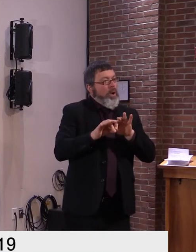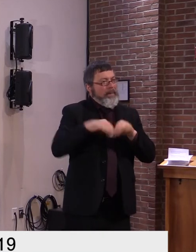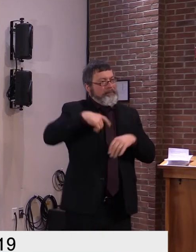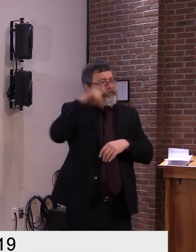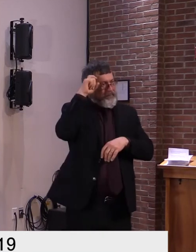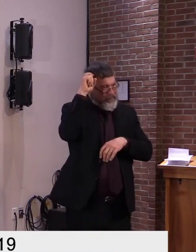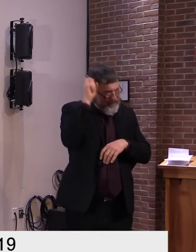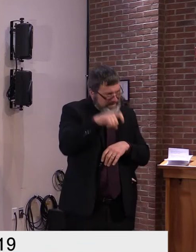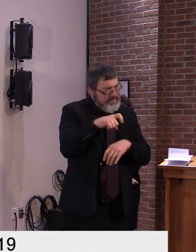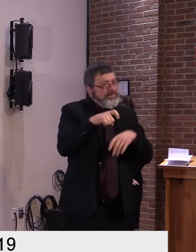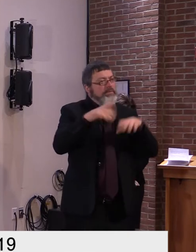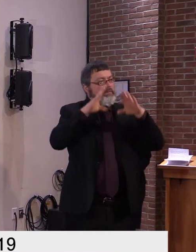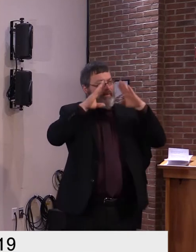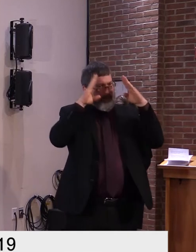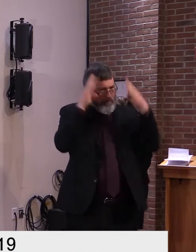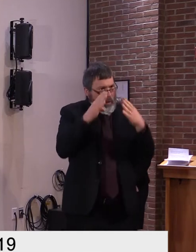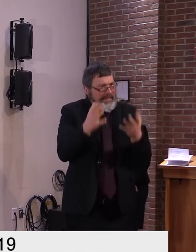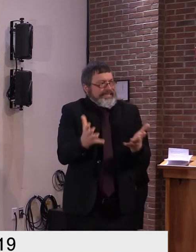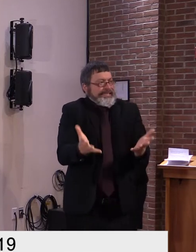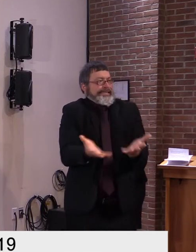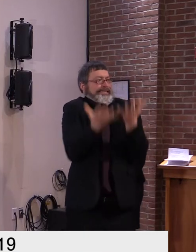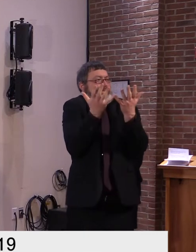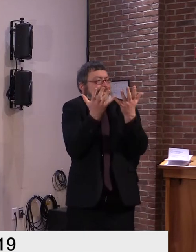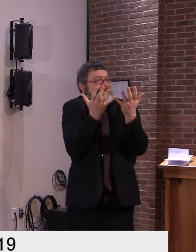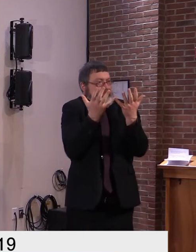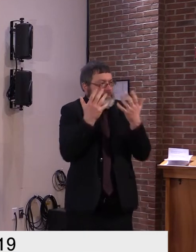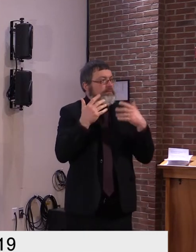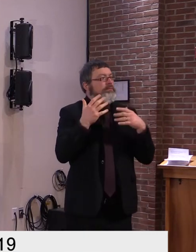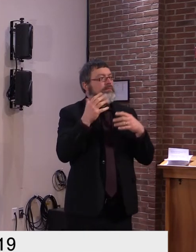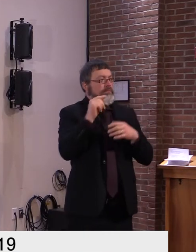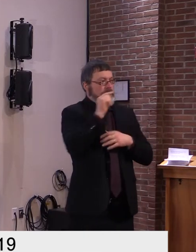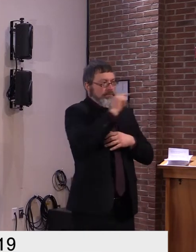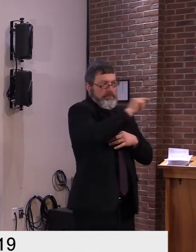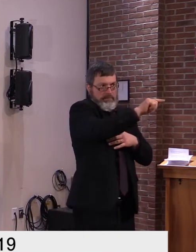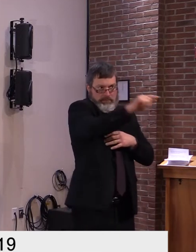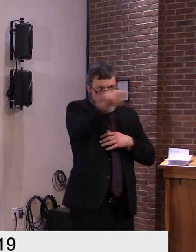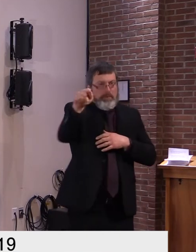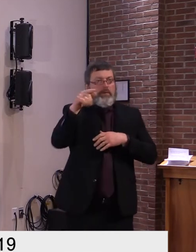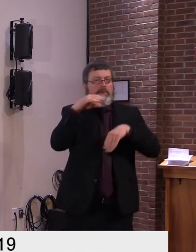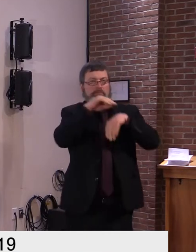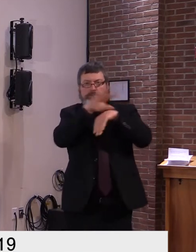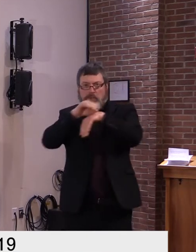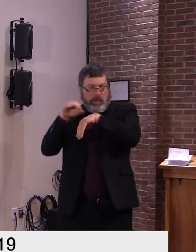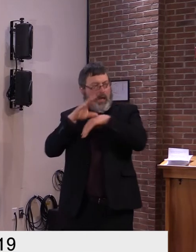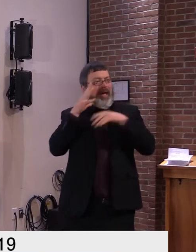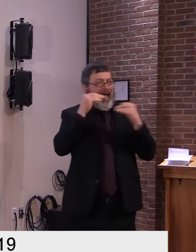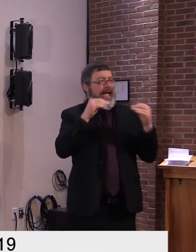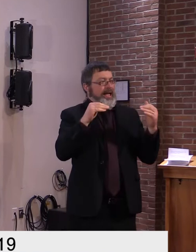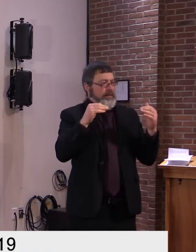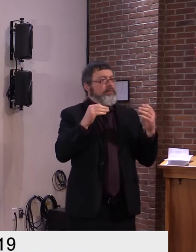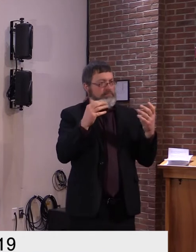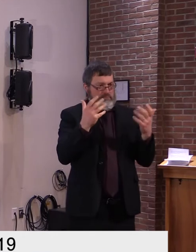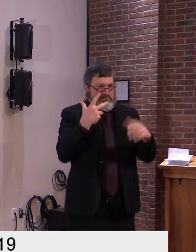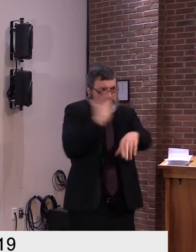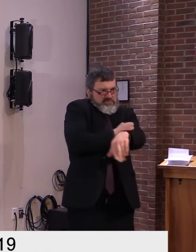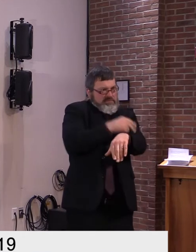focus on the input we get as well as what we were already thinking. Okay. And my second